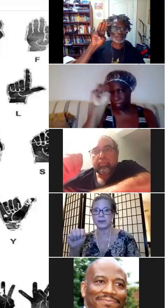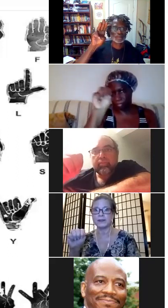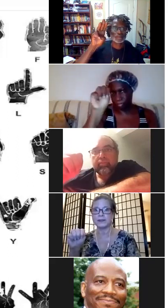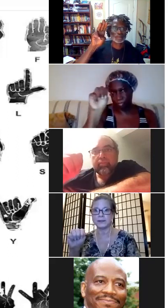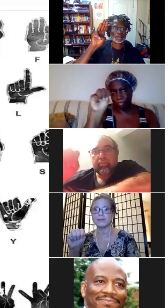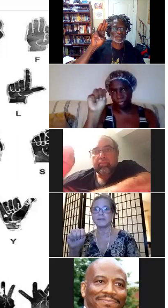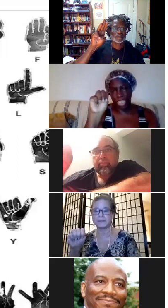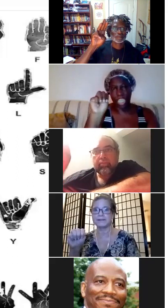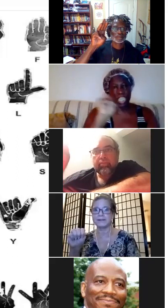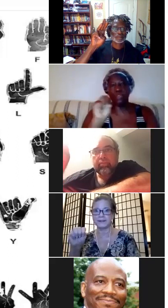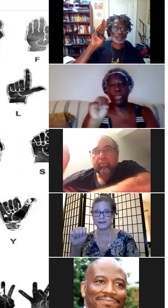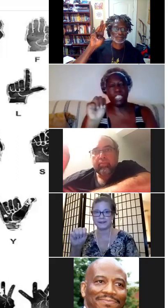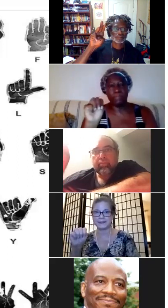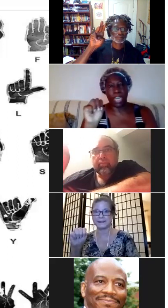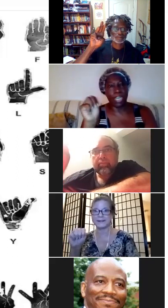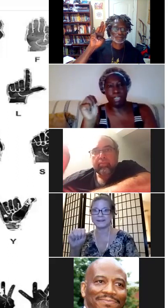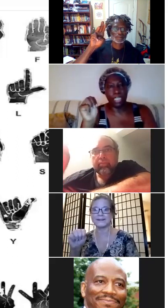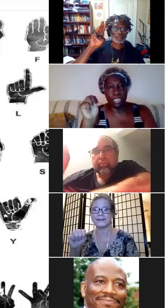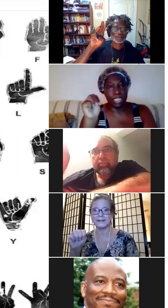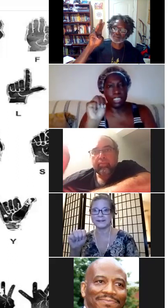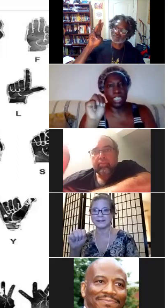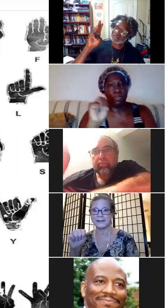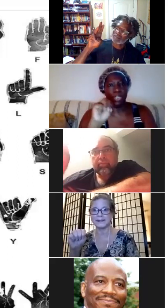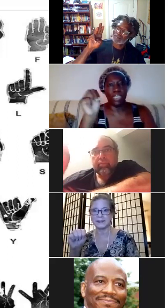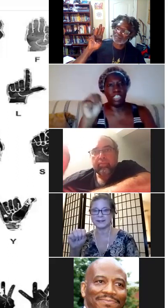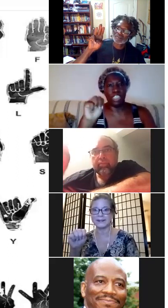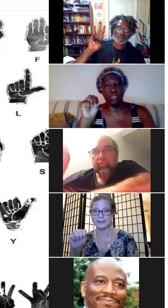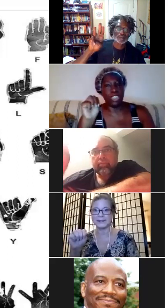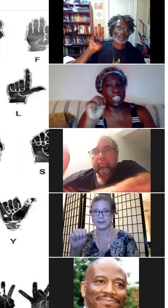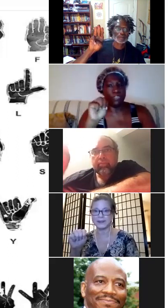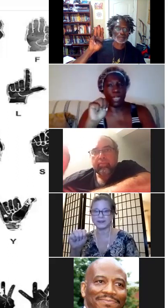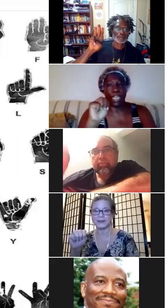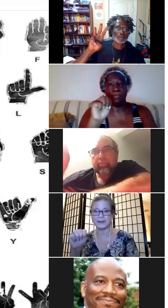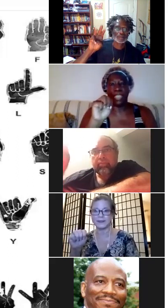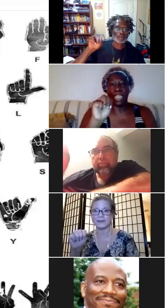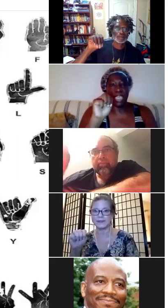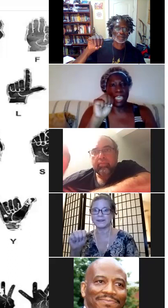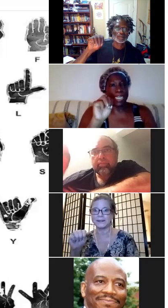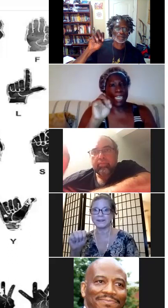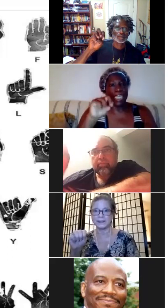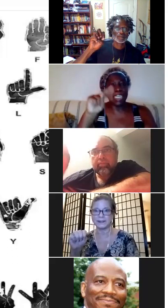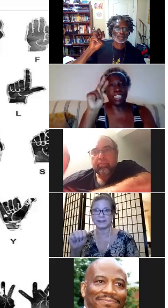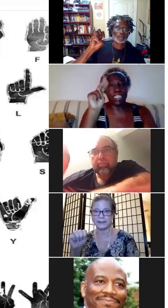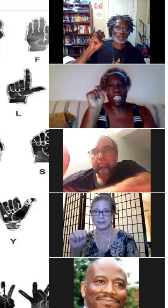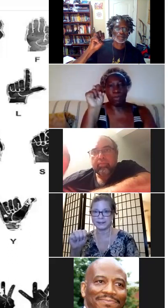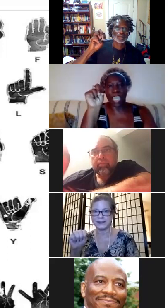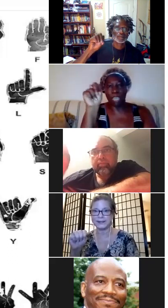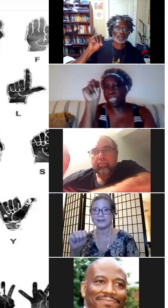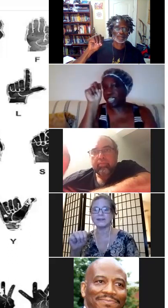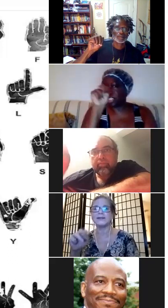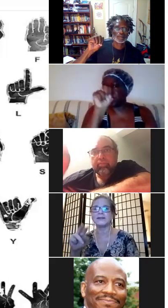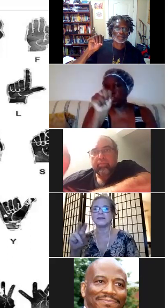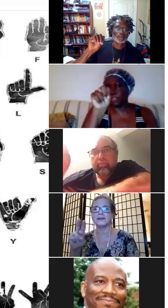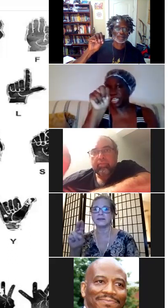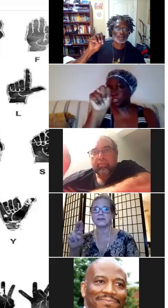one. Either one is right. There's nothing wrong. It's just two signs for it. Okay. And N is the same way